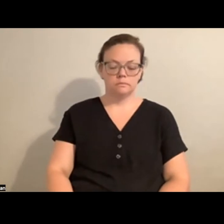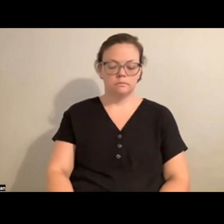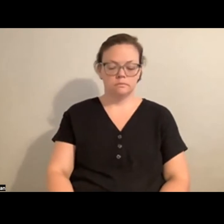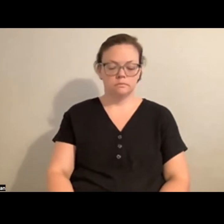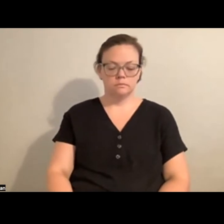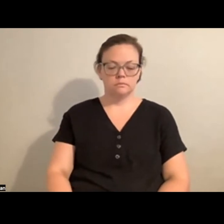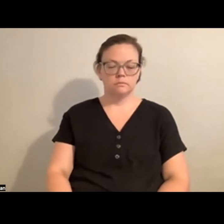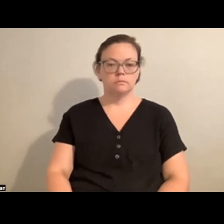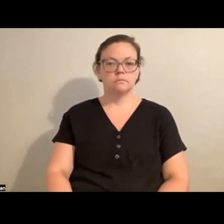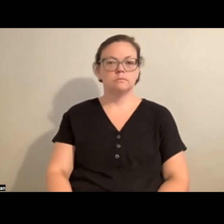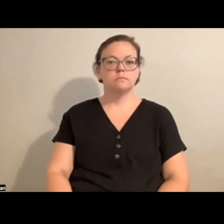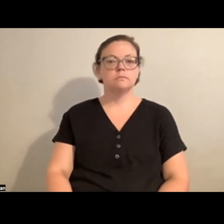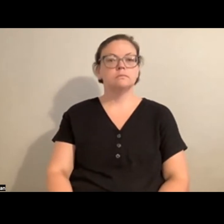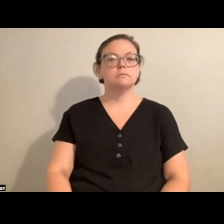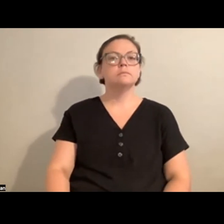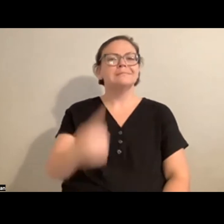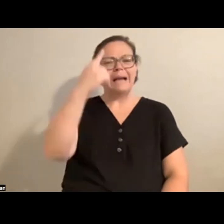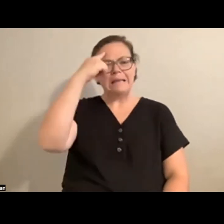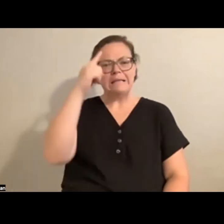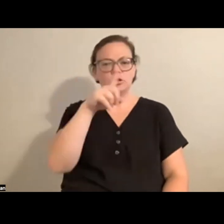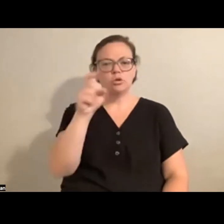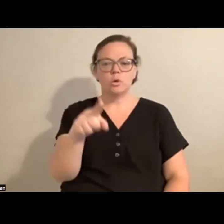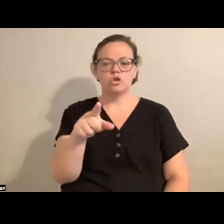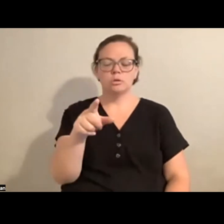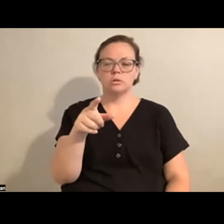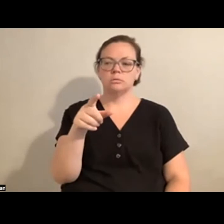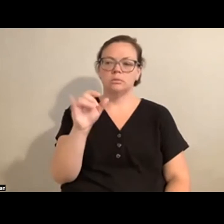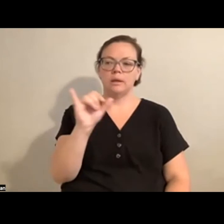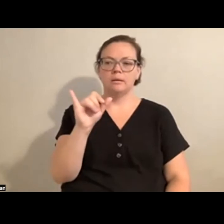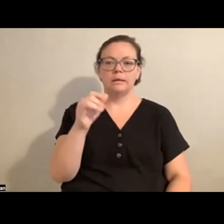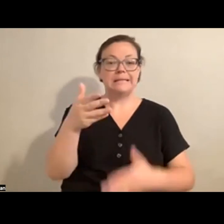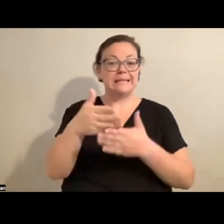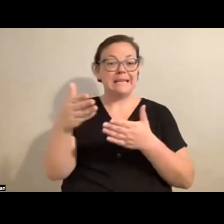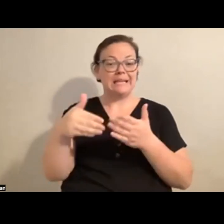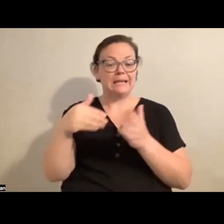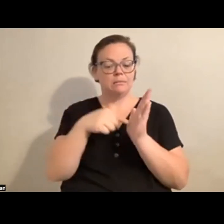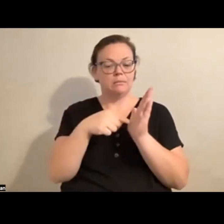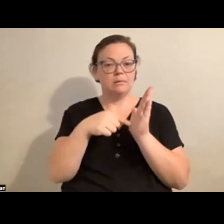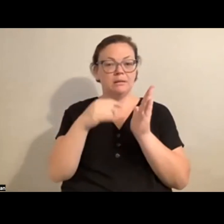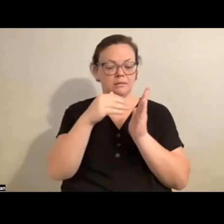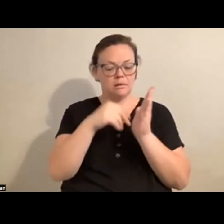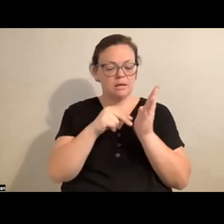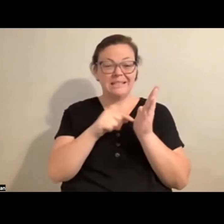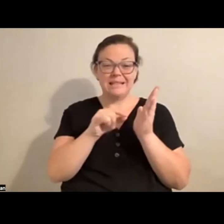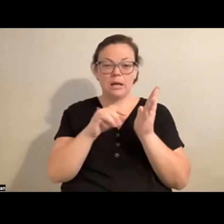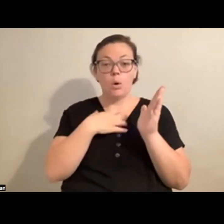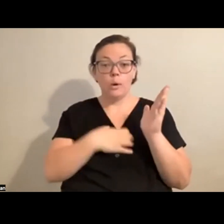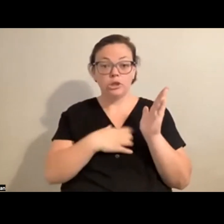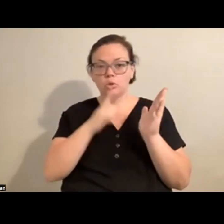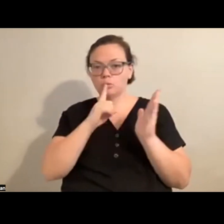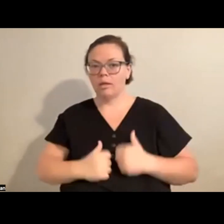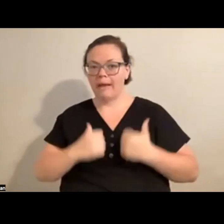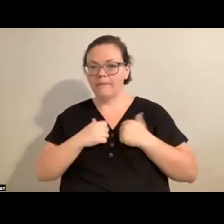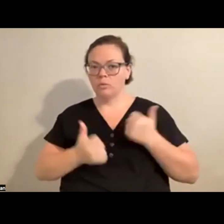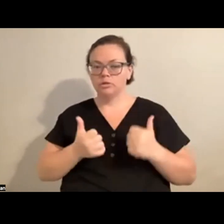I mean, I think the question of like, is the ending like a wish? It's what is really